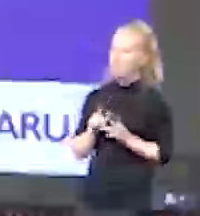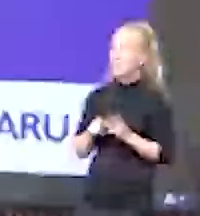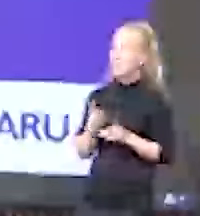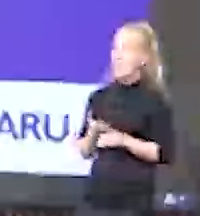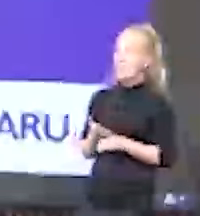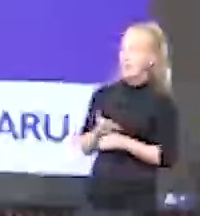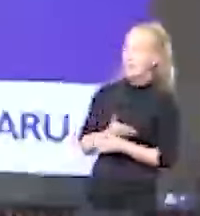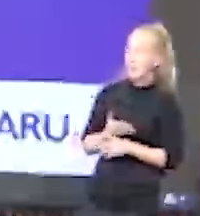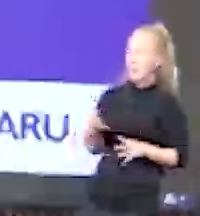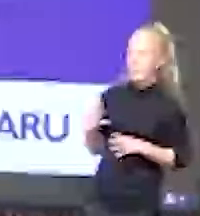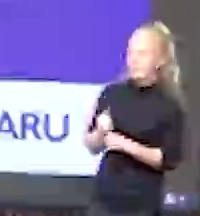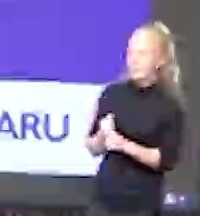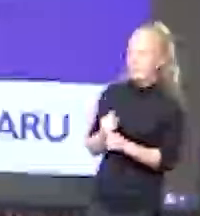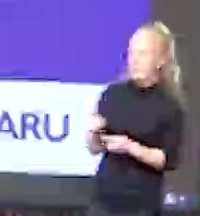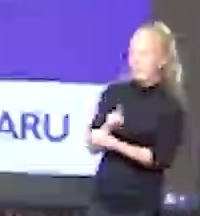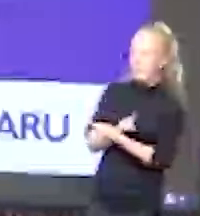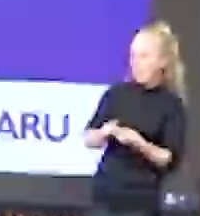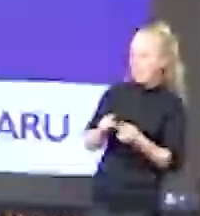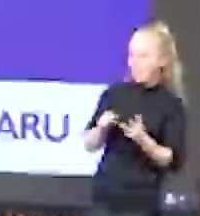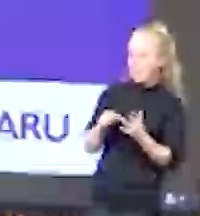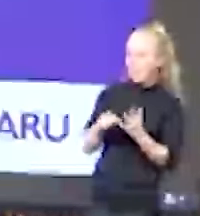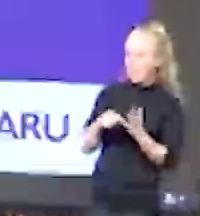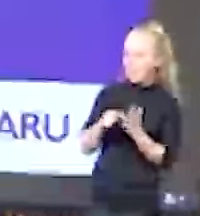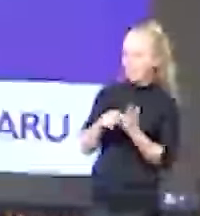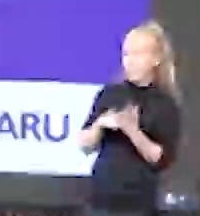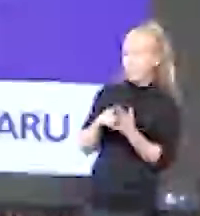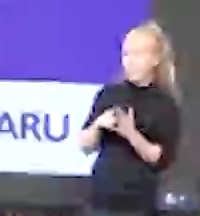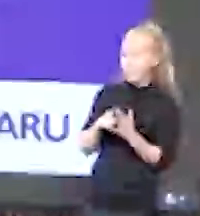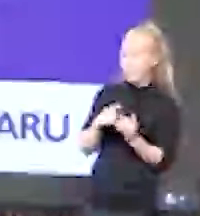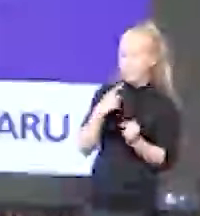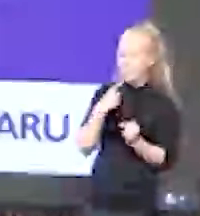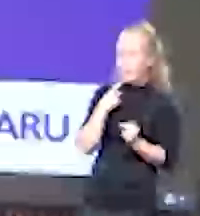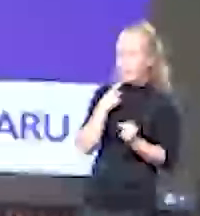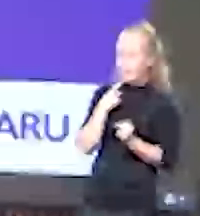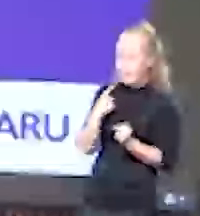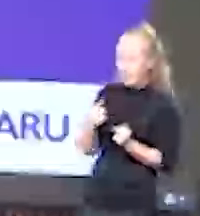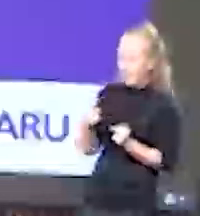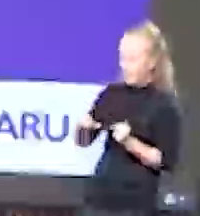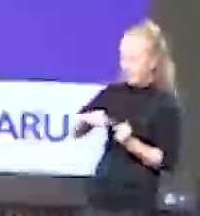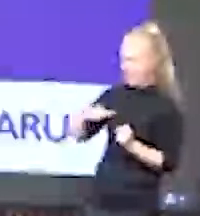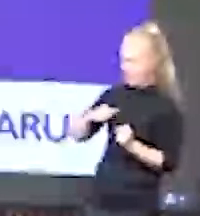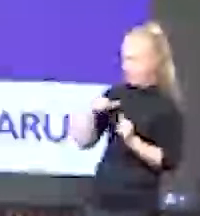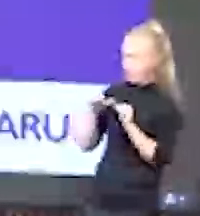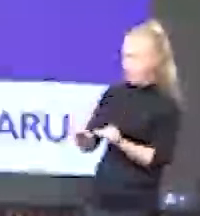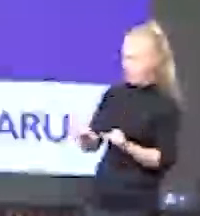pre-brief meeting outcomes note to the staff when she goes in and says, here's what we're going to come to you with,